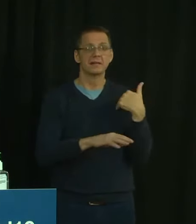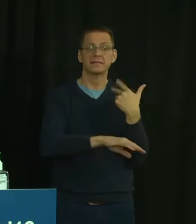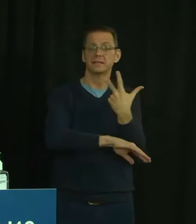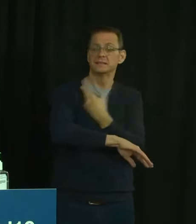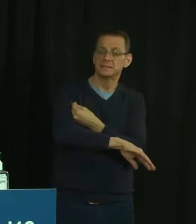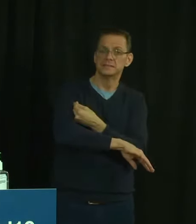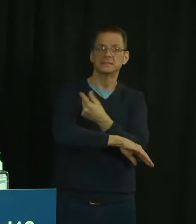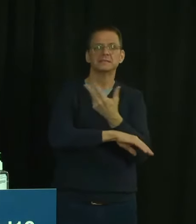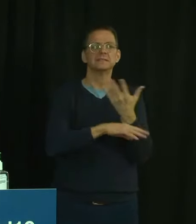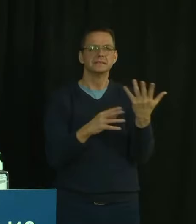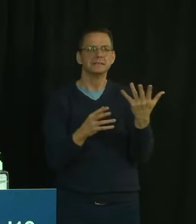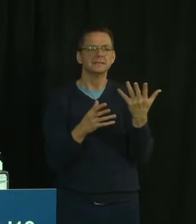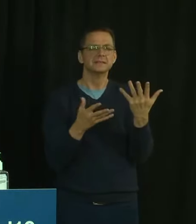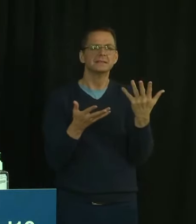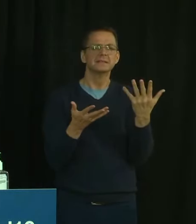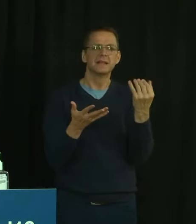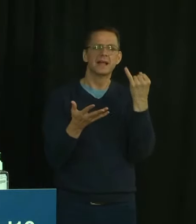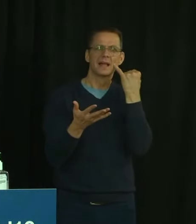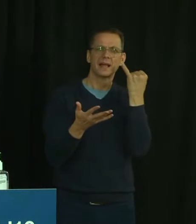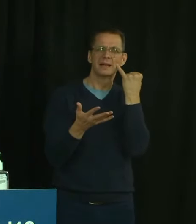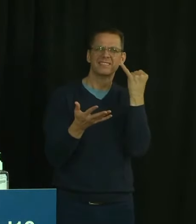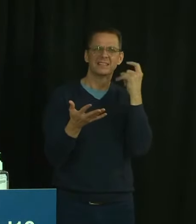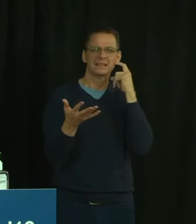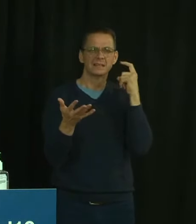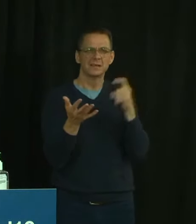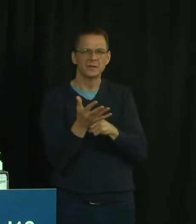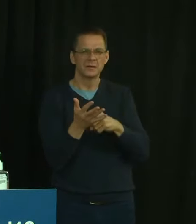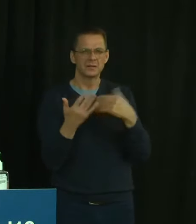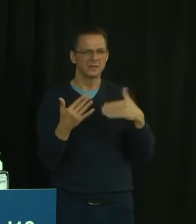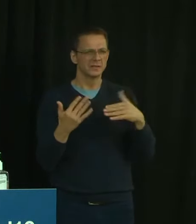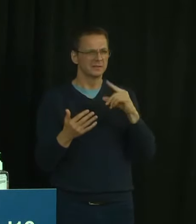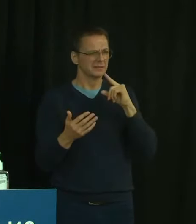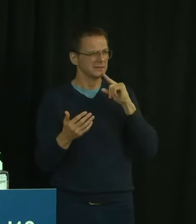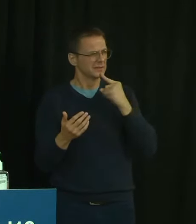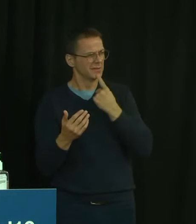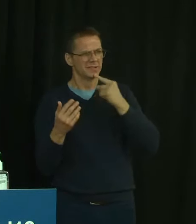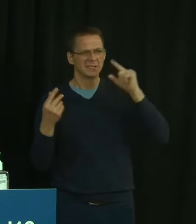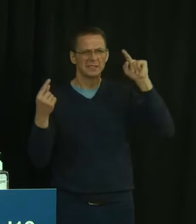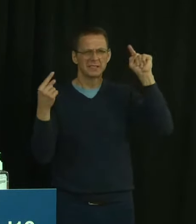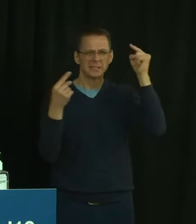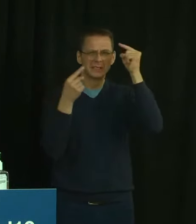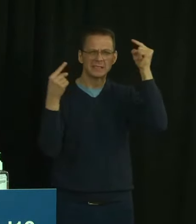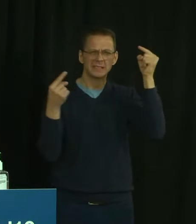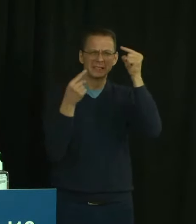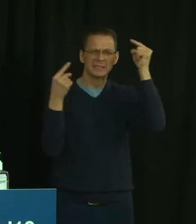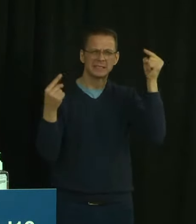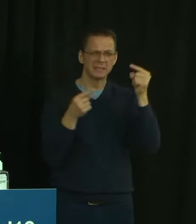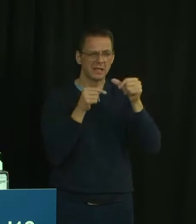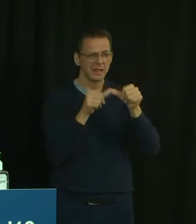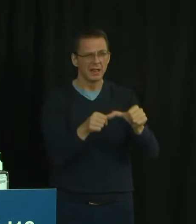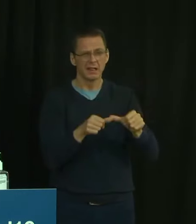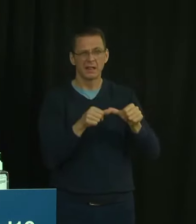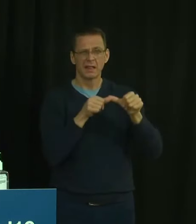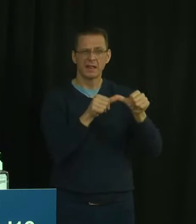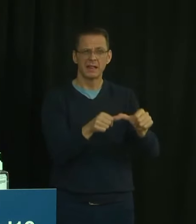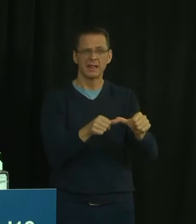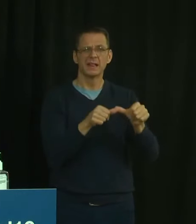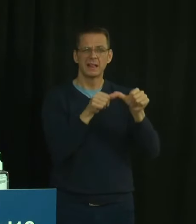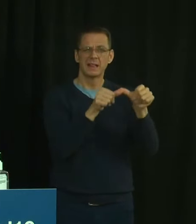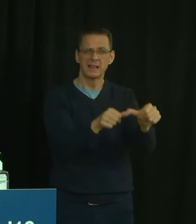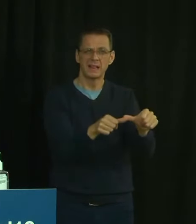has a severe persistent headache, particularly between days 4 and 20 after receiving the vaccine, If